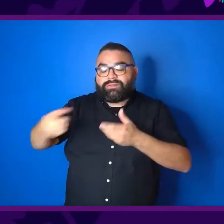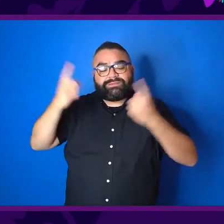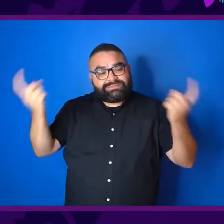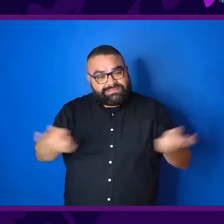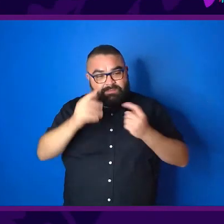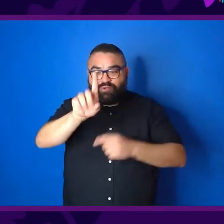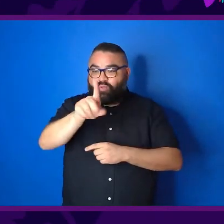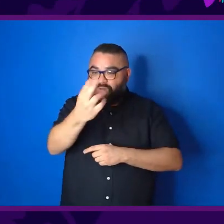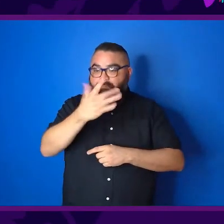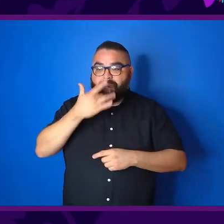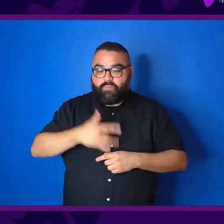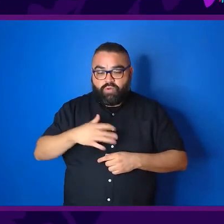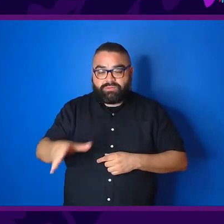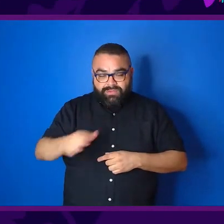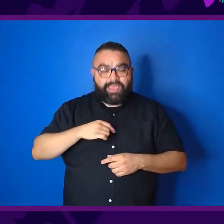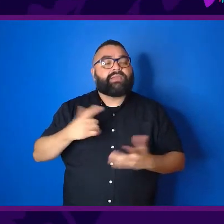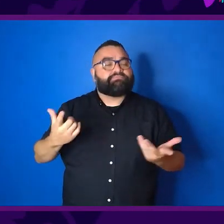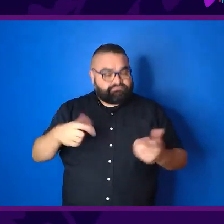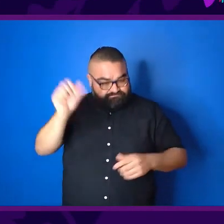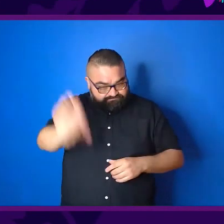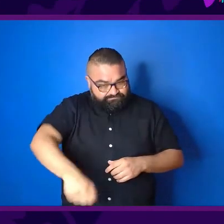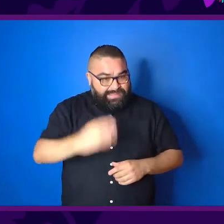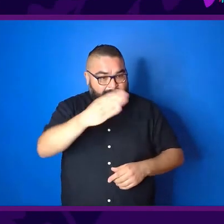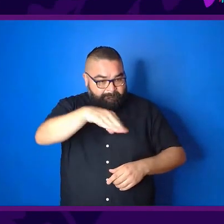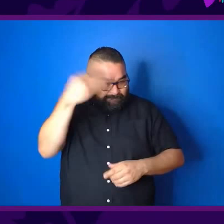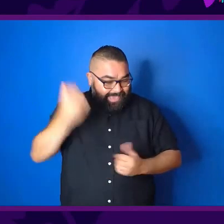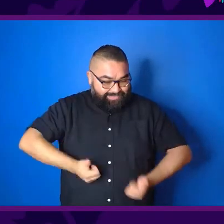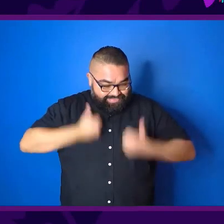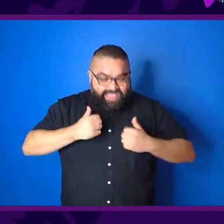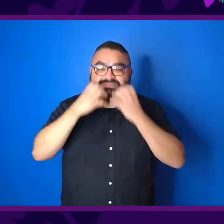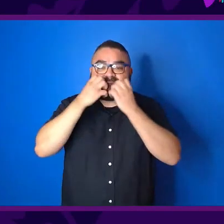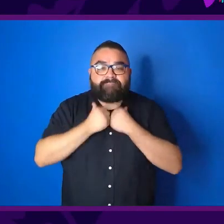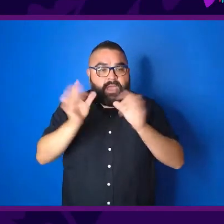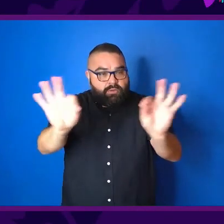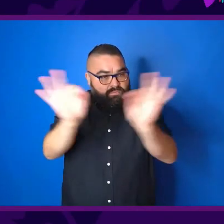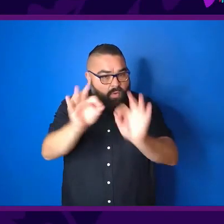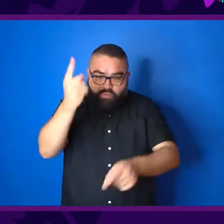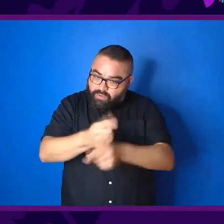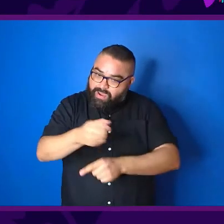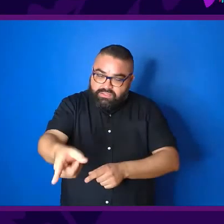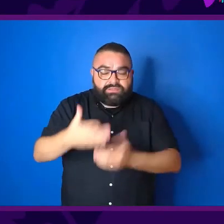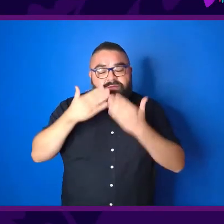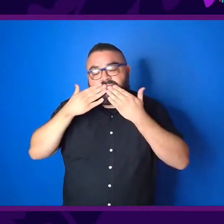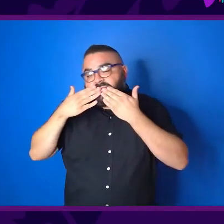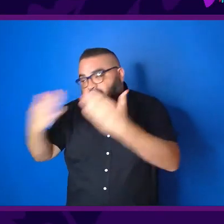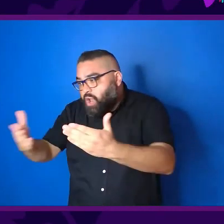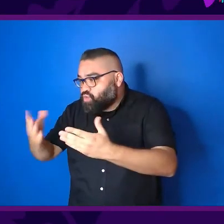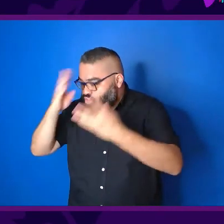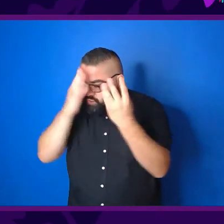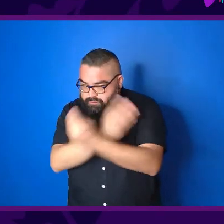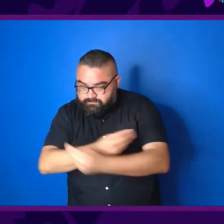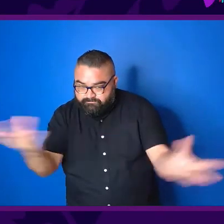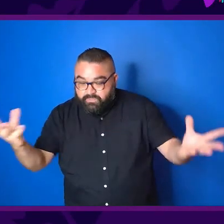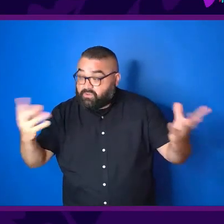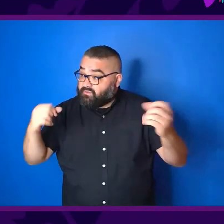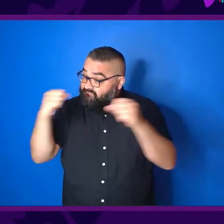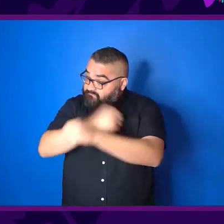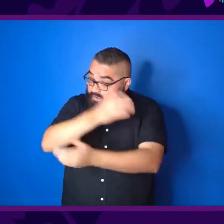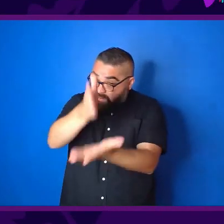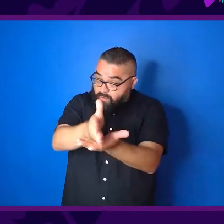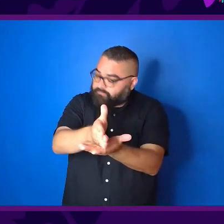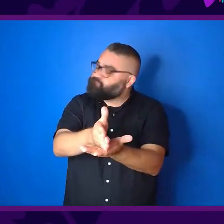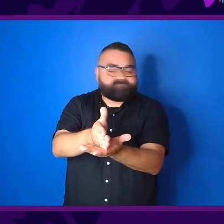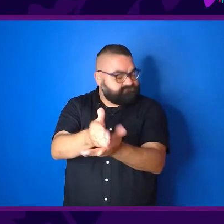Lives Matter, thank you so much for everything that you've done to make everybody aware. The fight is not over, it continues, and we're right there with